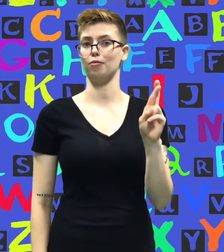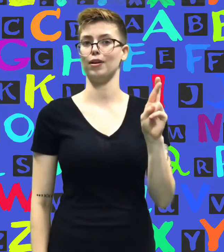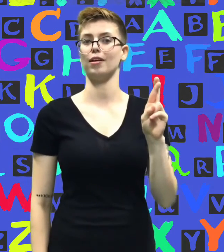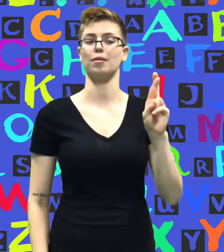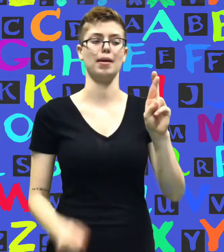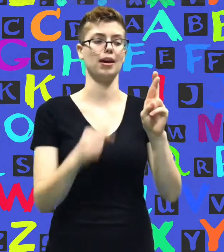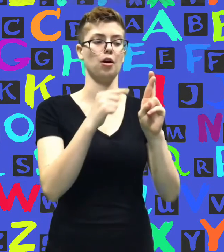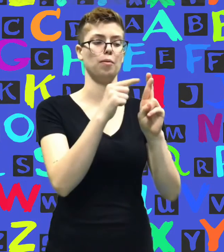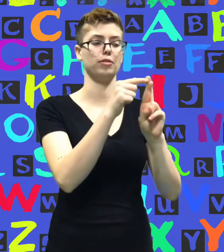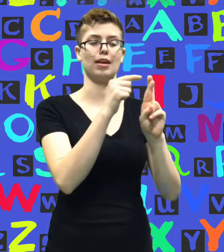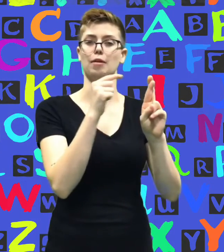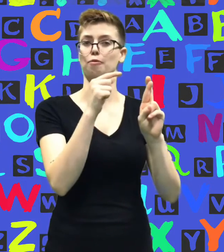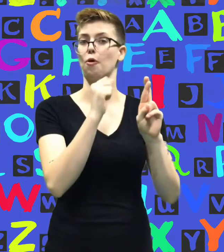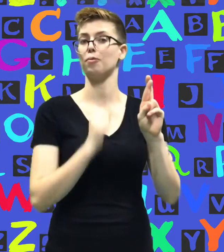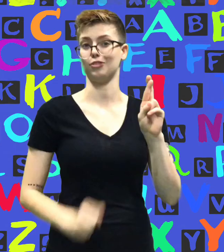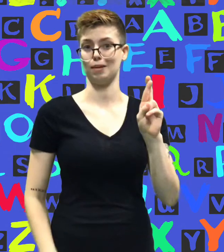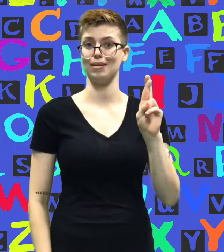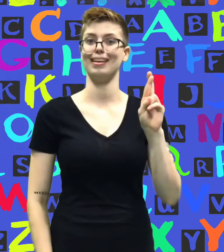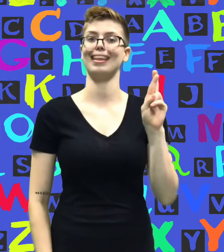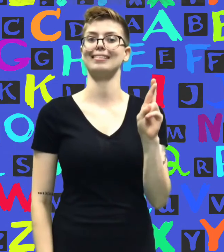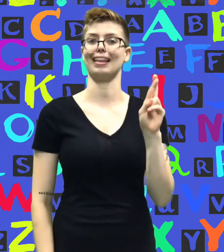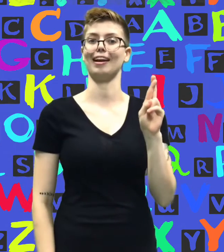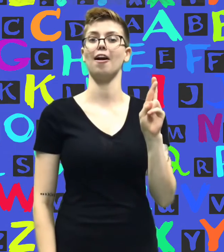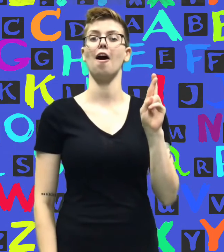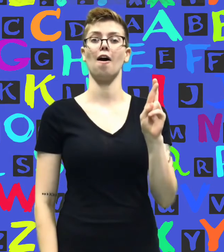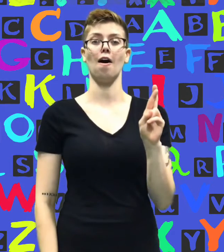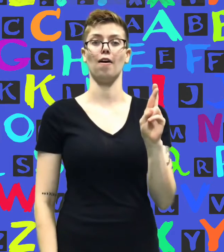finger to make almost a rope shape. That's the letter R.